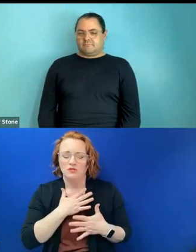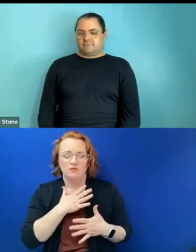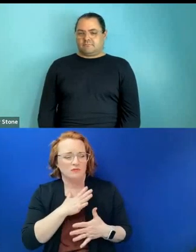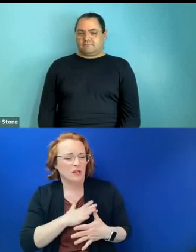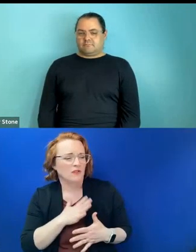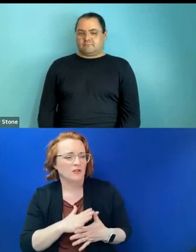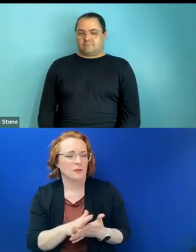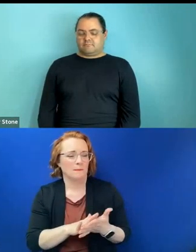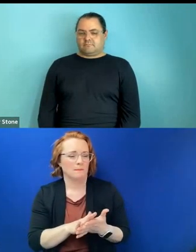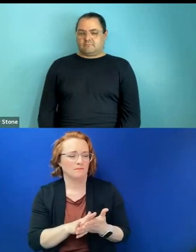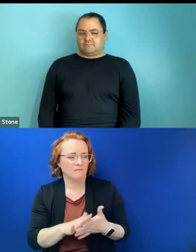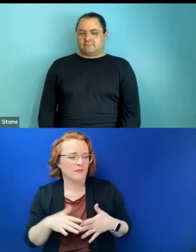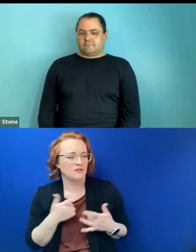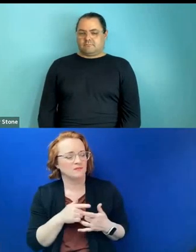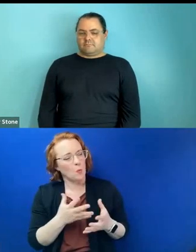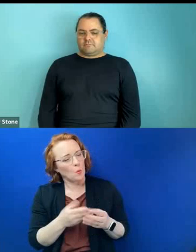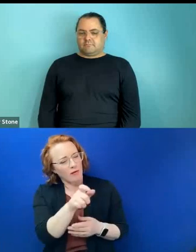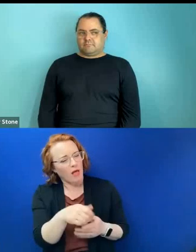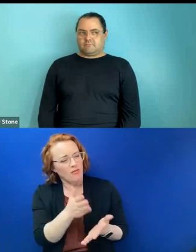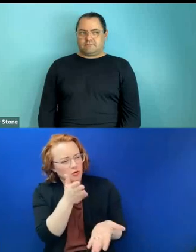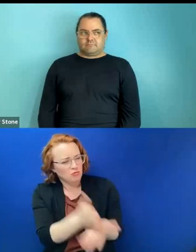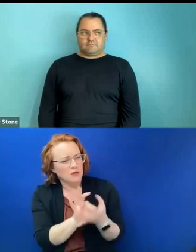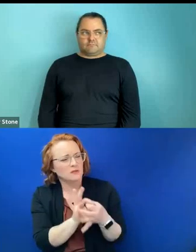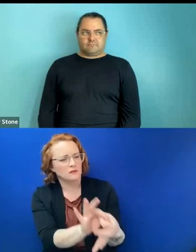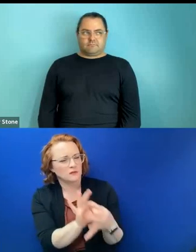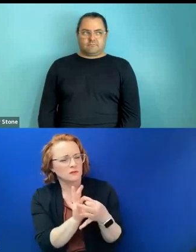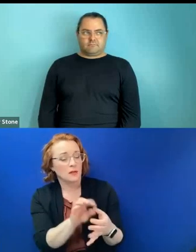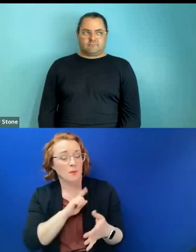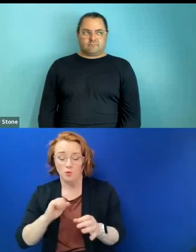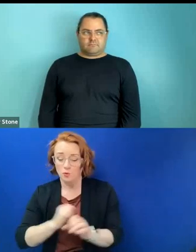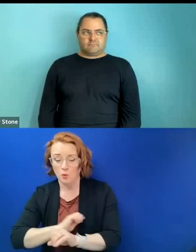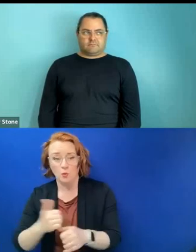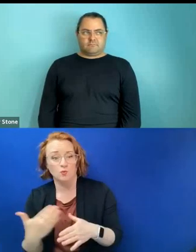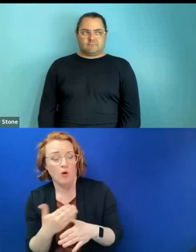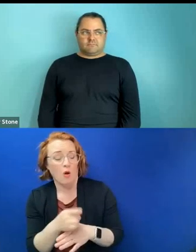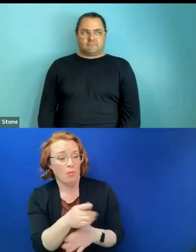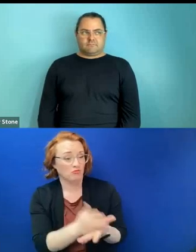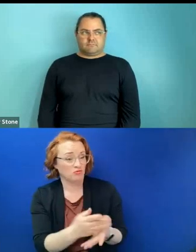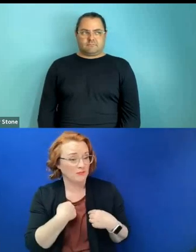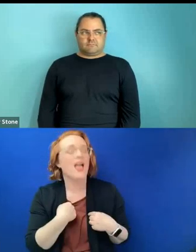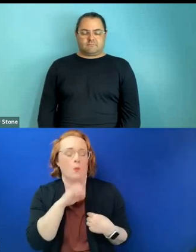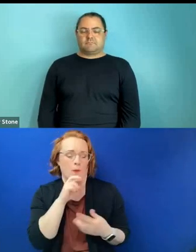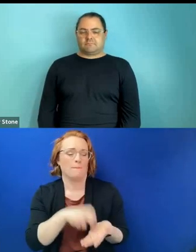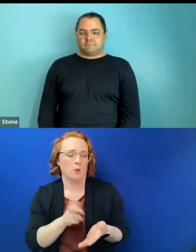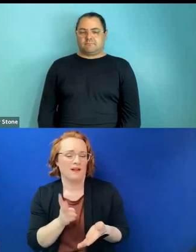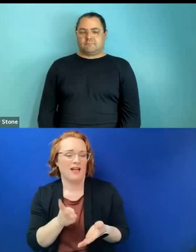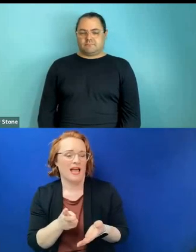that you get from your clients. Because if you're doing a good job, you will get booked again, and they will trust you